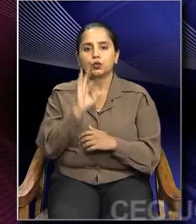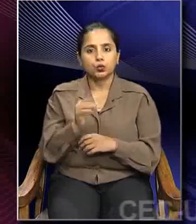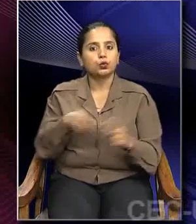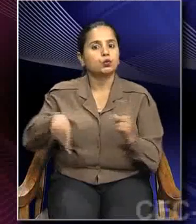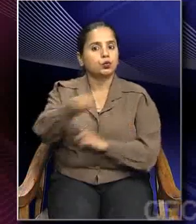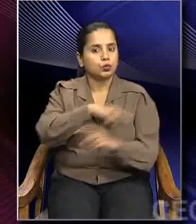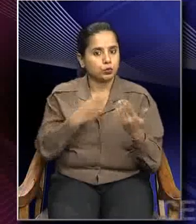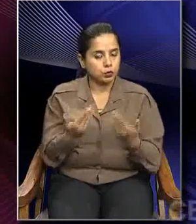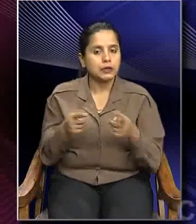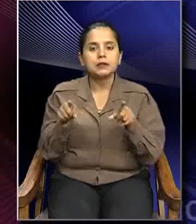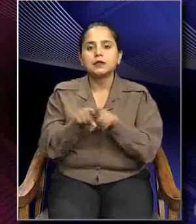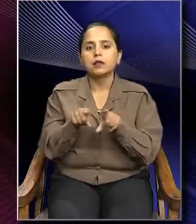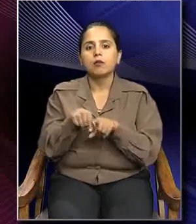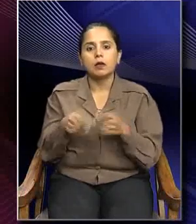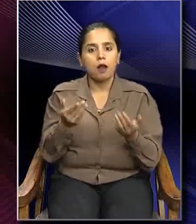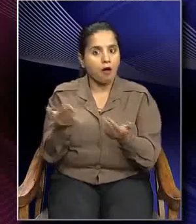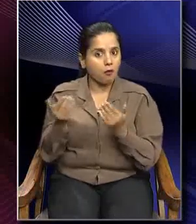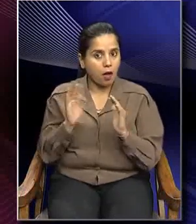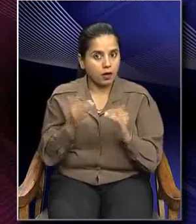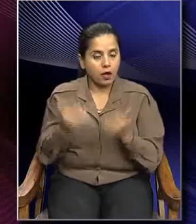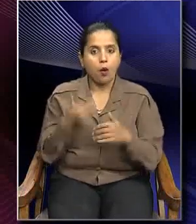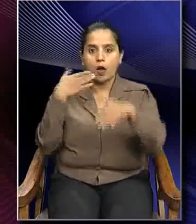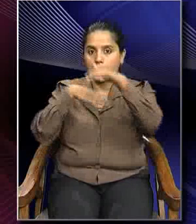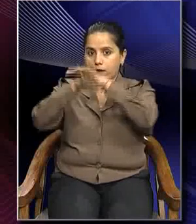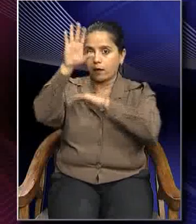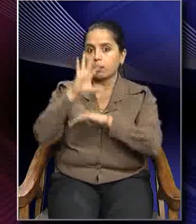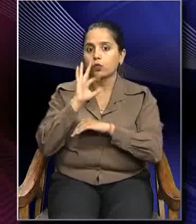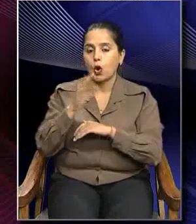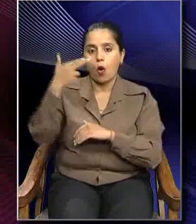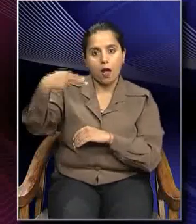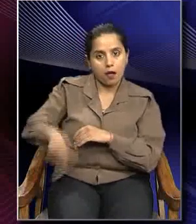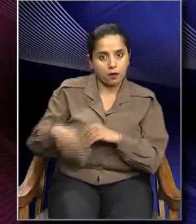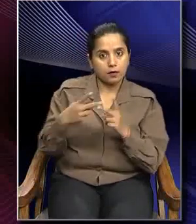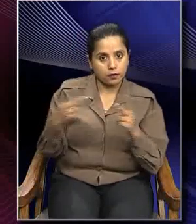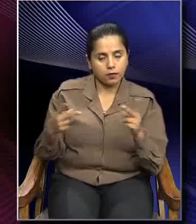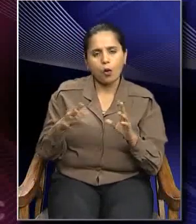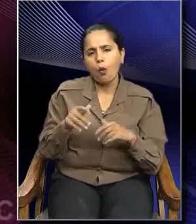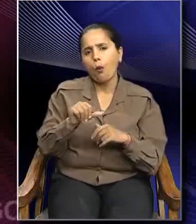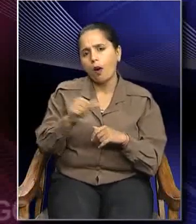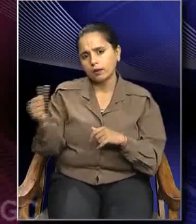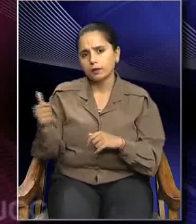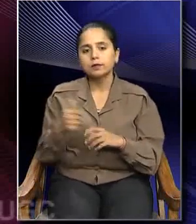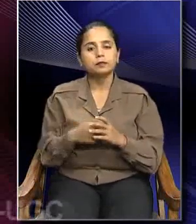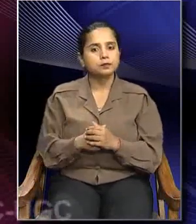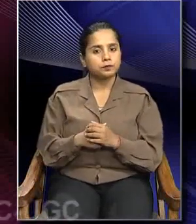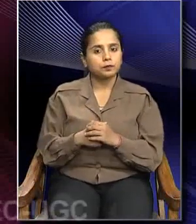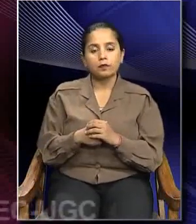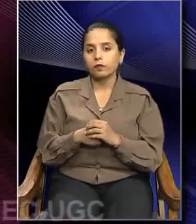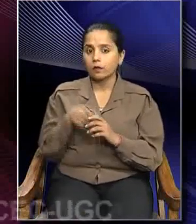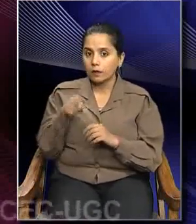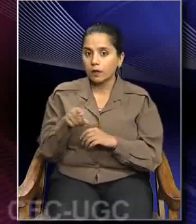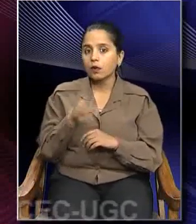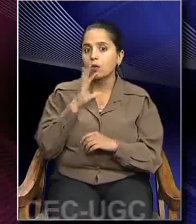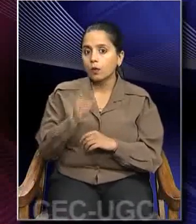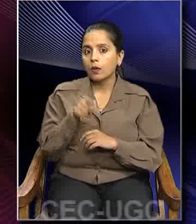like the existence of heaven or hell, etc., although these